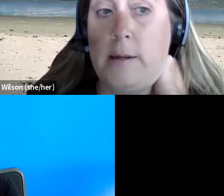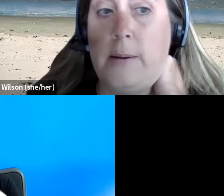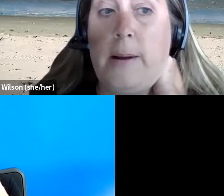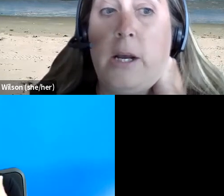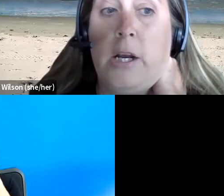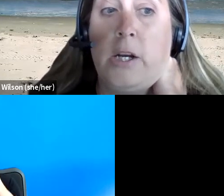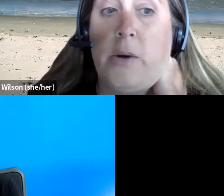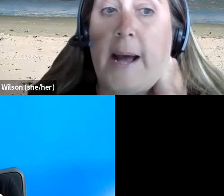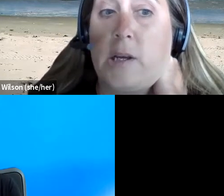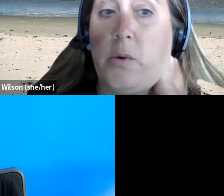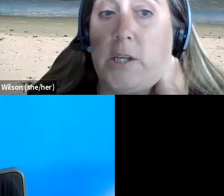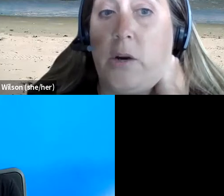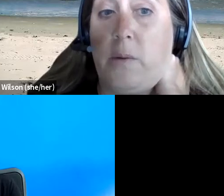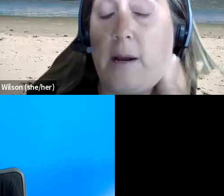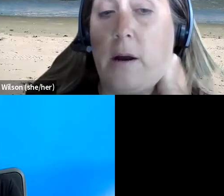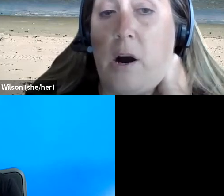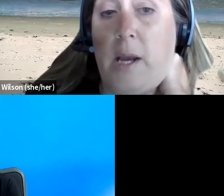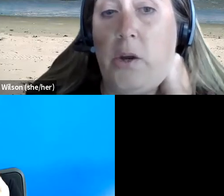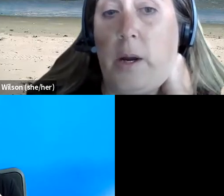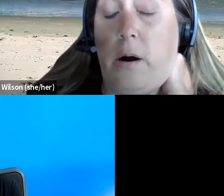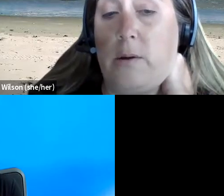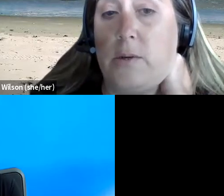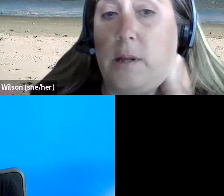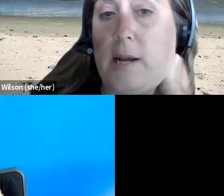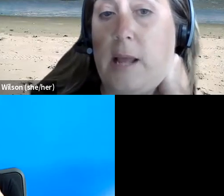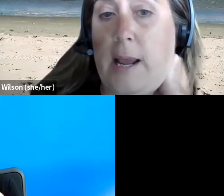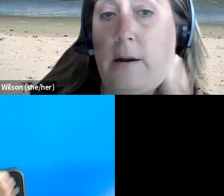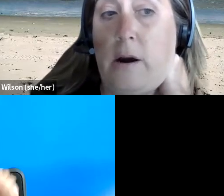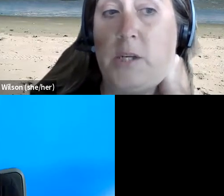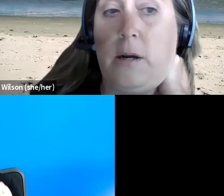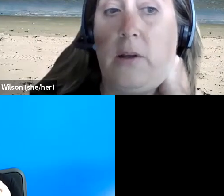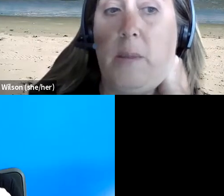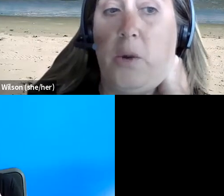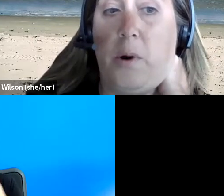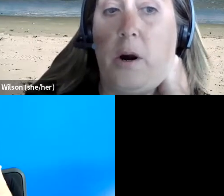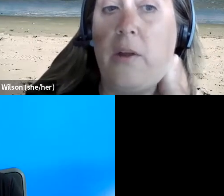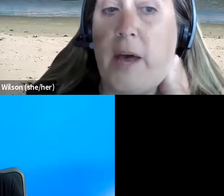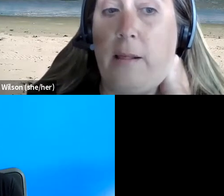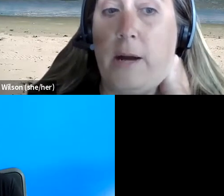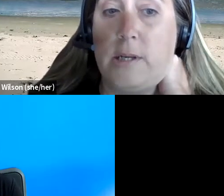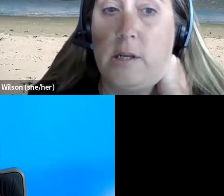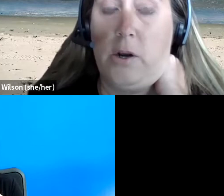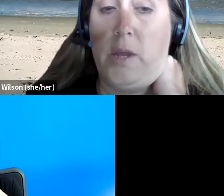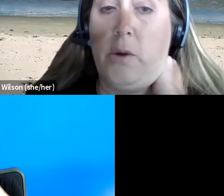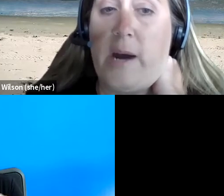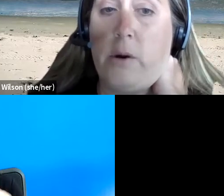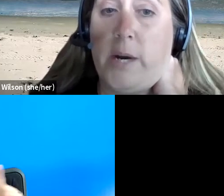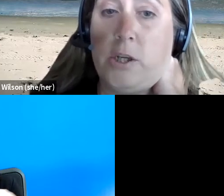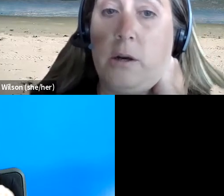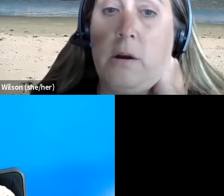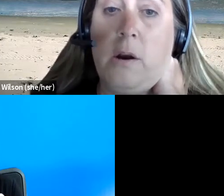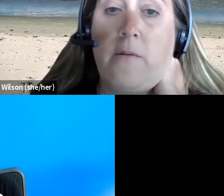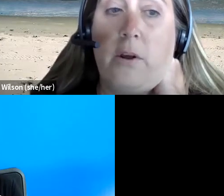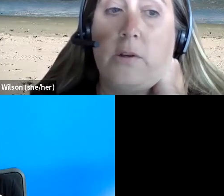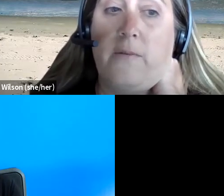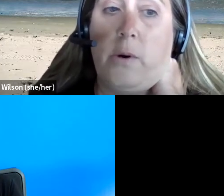chat. To ask a question or make a comment, you can also select the hand option on the menu bar. That allows us to know that you have a